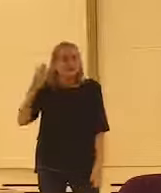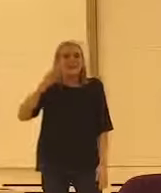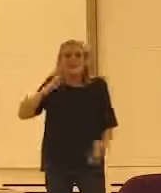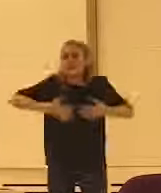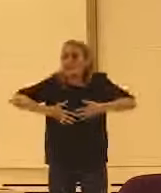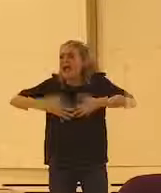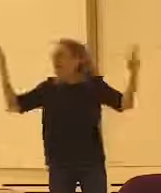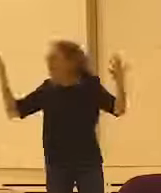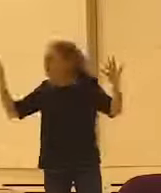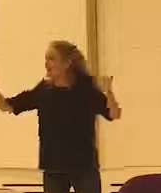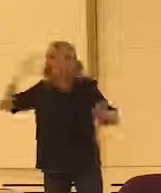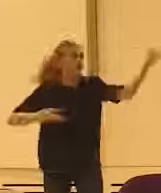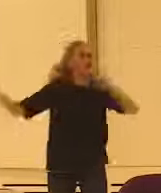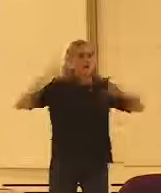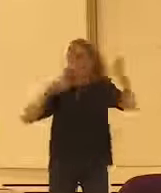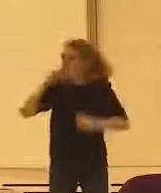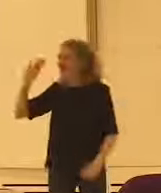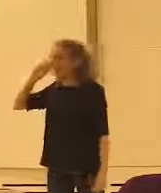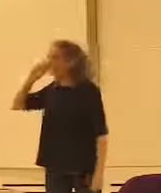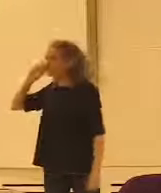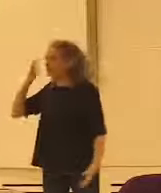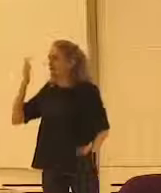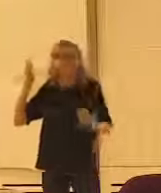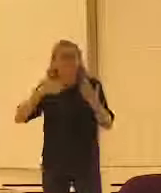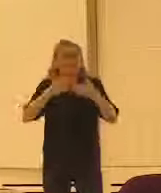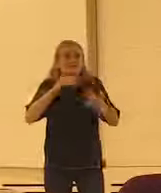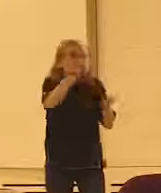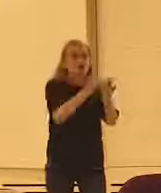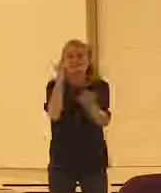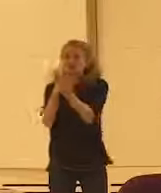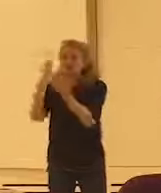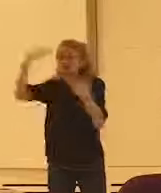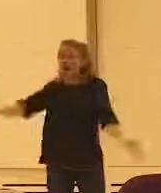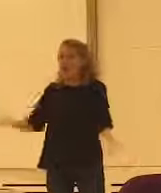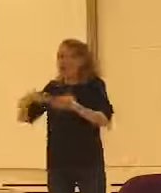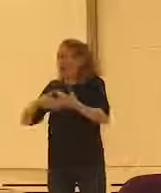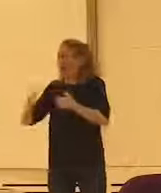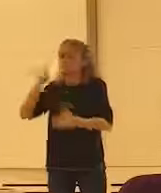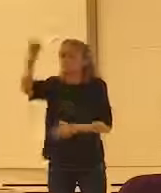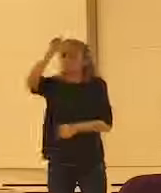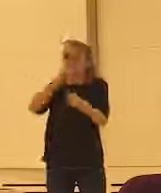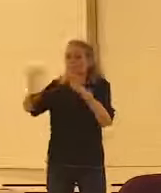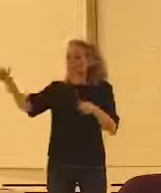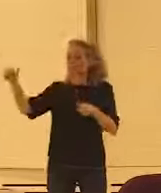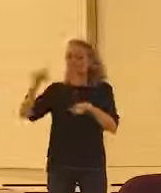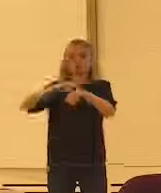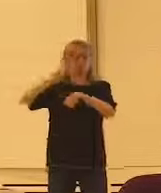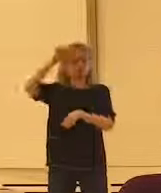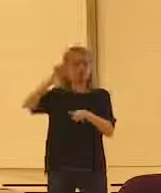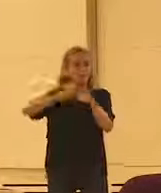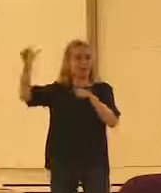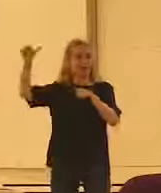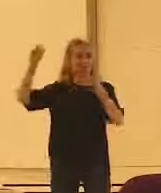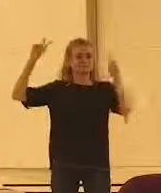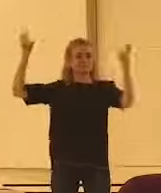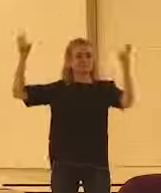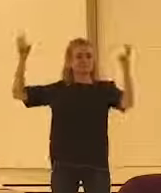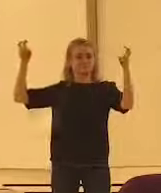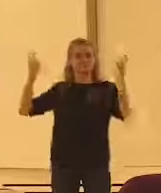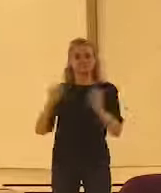nervous and won't listen to anybody who's telling them information. Whether it's right or wrong, it doesn't matter. It's like somebody else knows best. The doctors